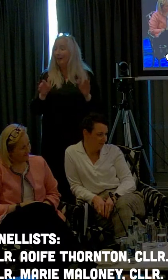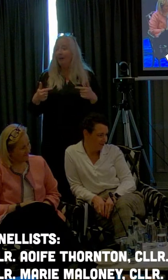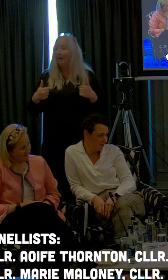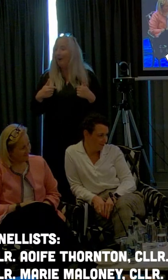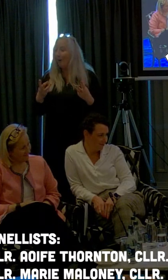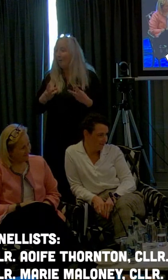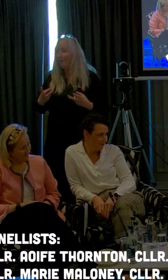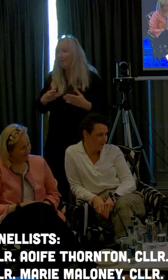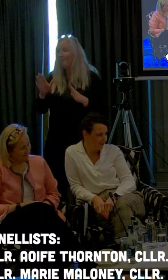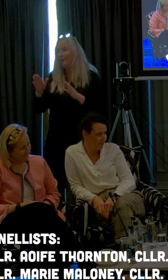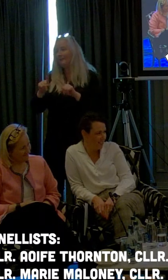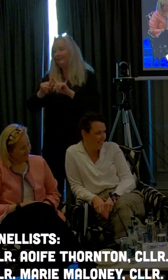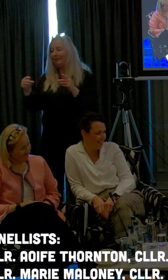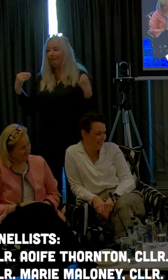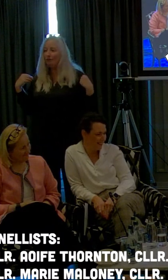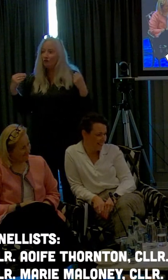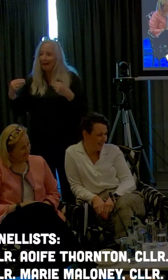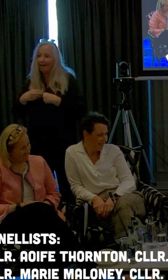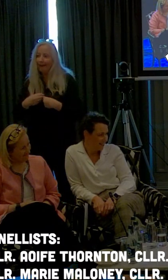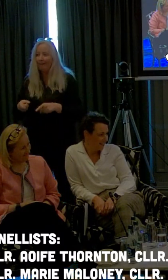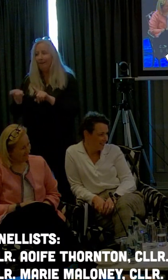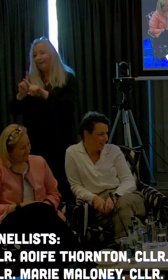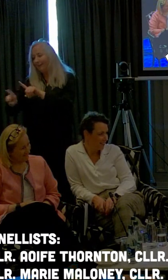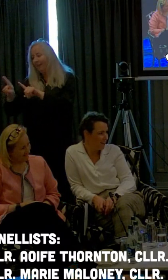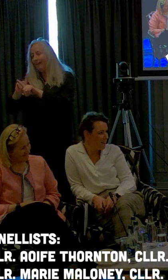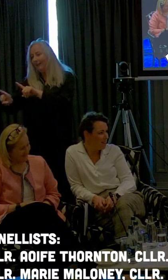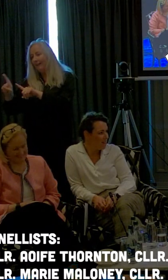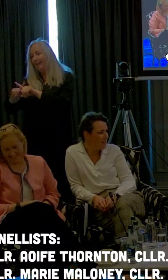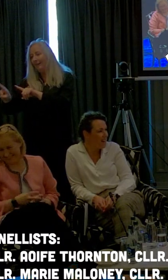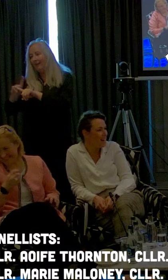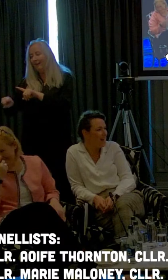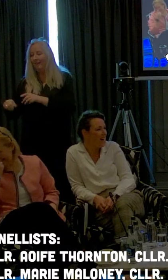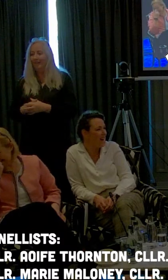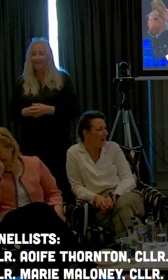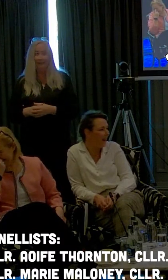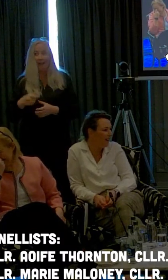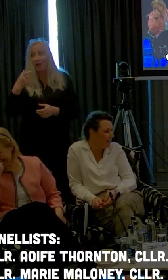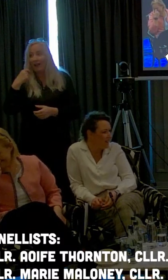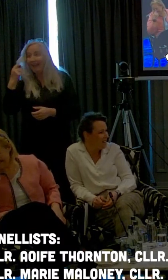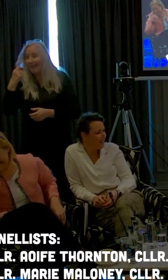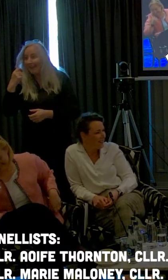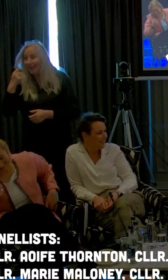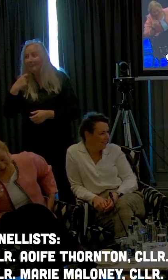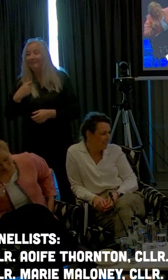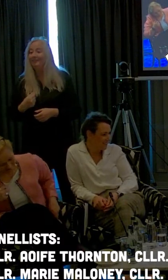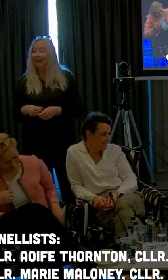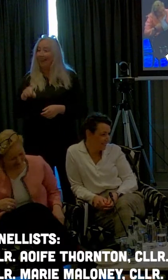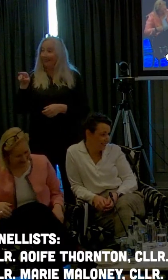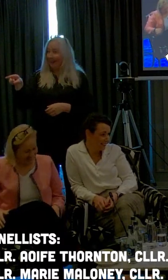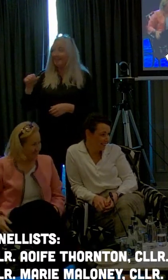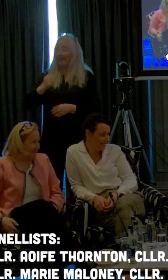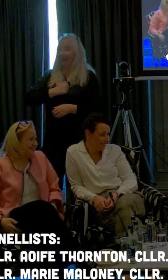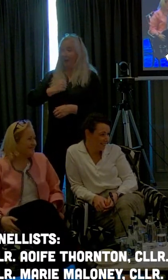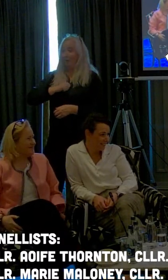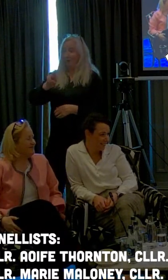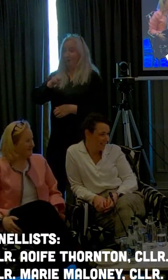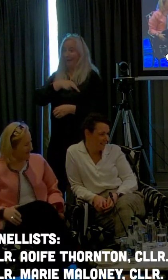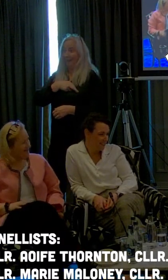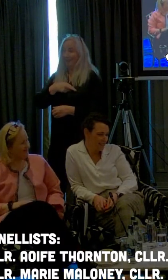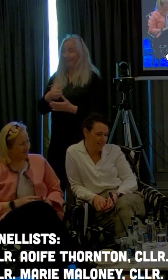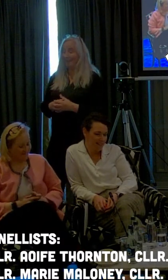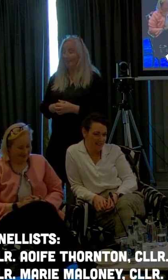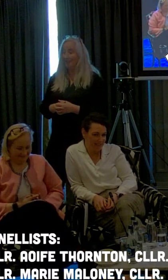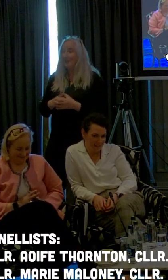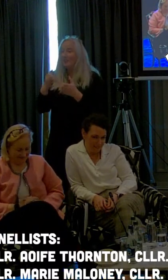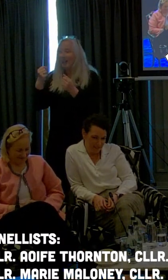have to have different jackets and different things because people say, does she have anything else to wear? And that is the reality of it, like. So there